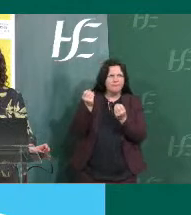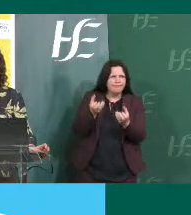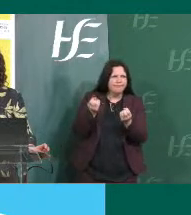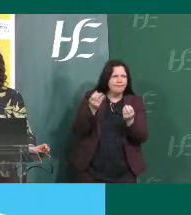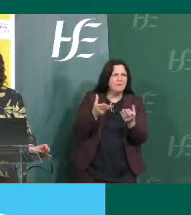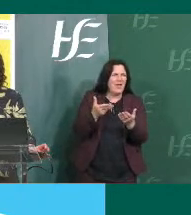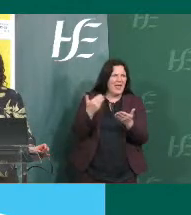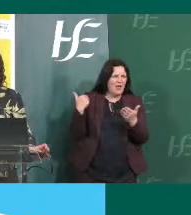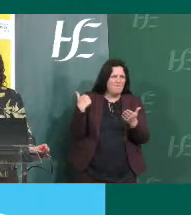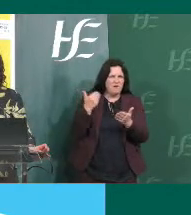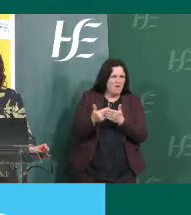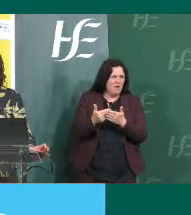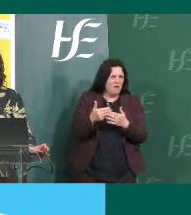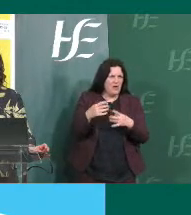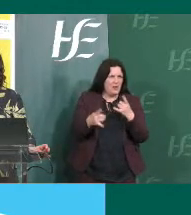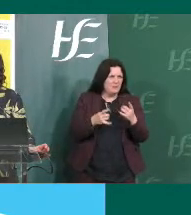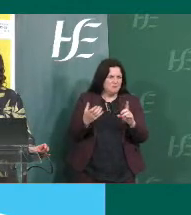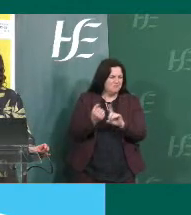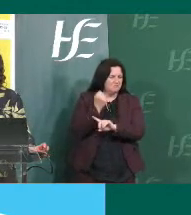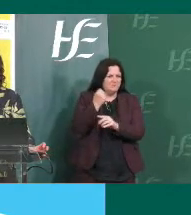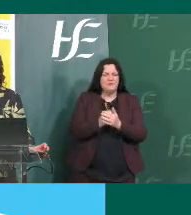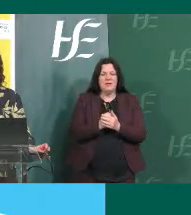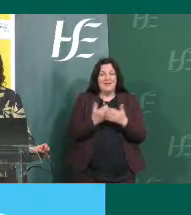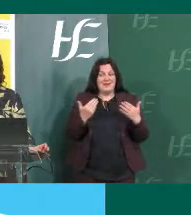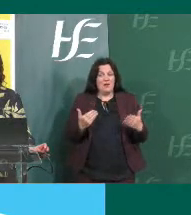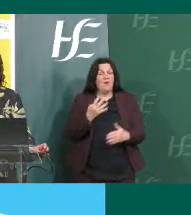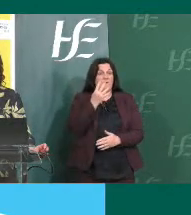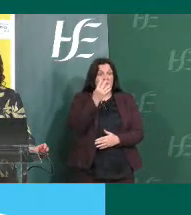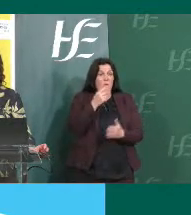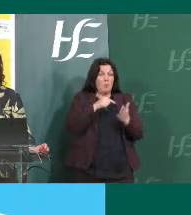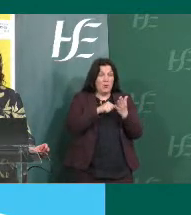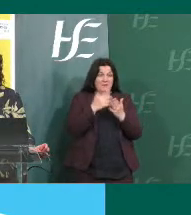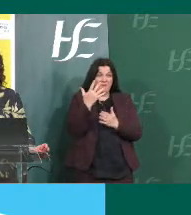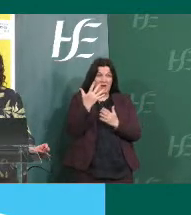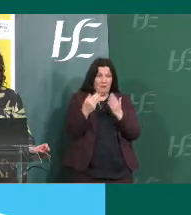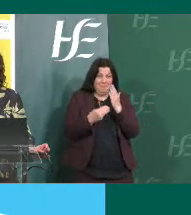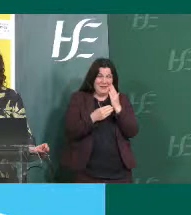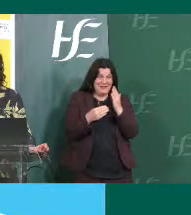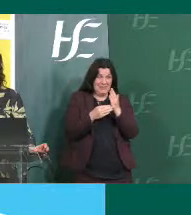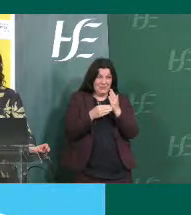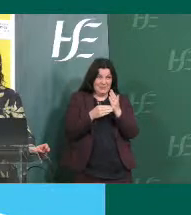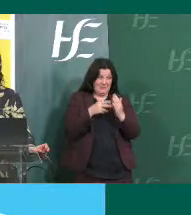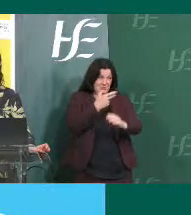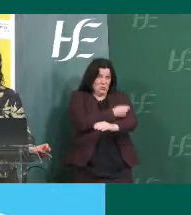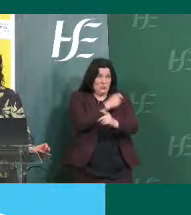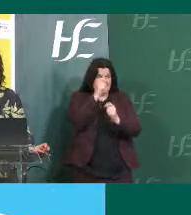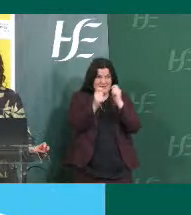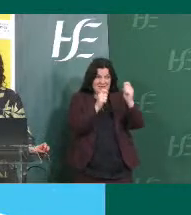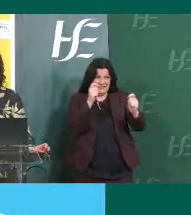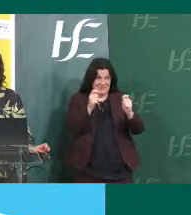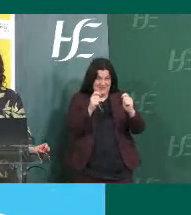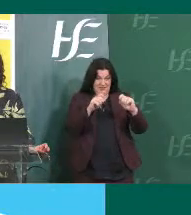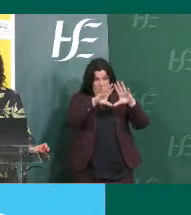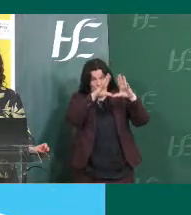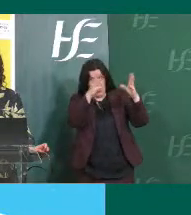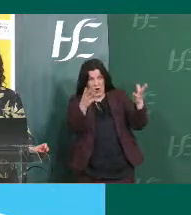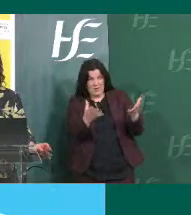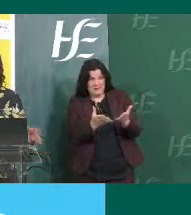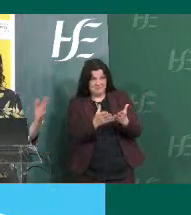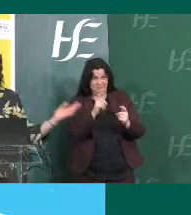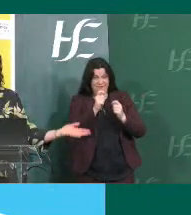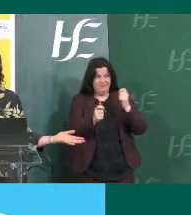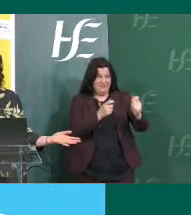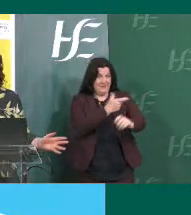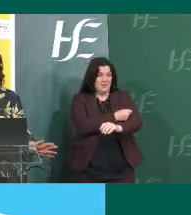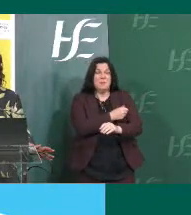come. So at the moment, approximately 4.5 billion doses of COVID-19 vaccines have been given across the world in the past 8 months. So this was a